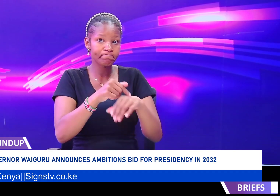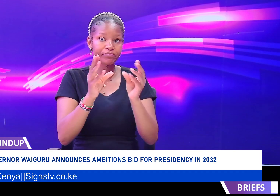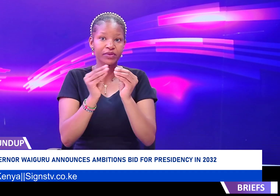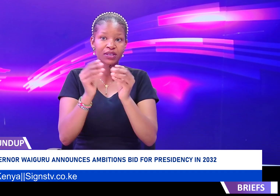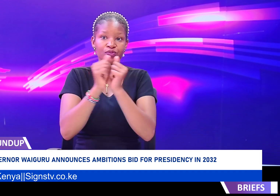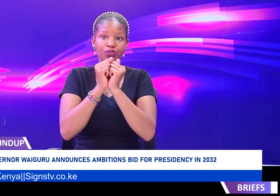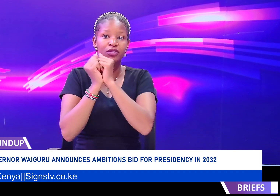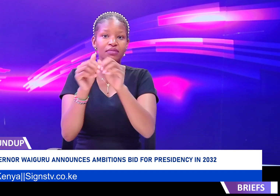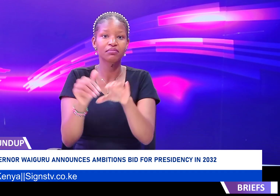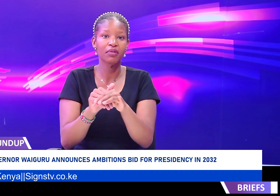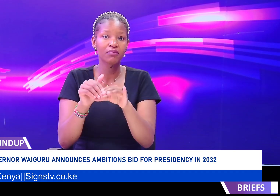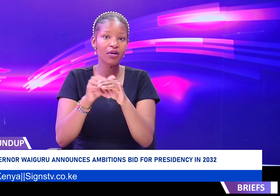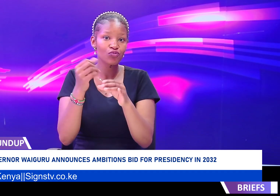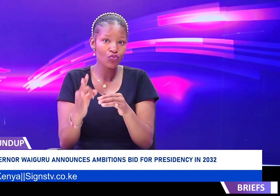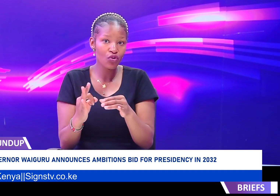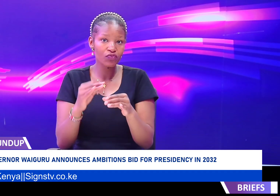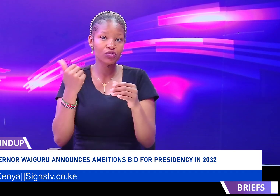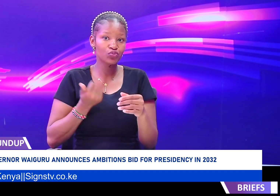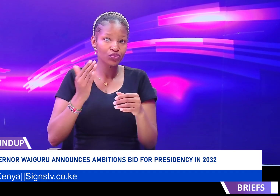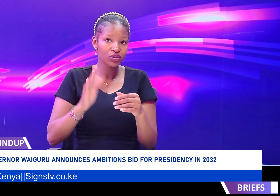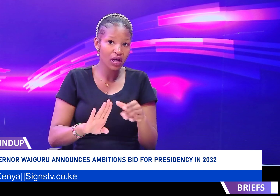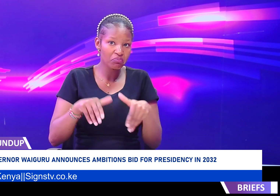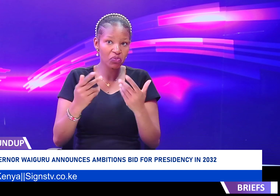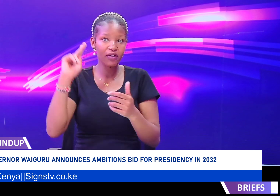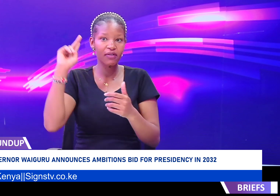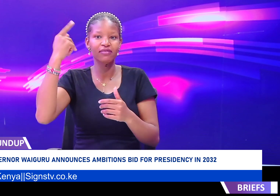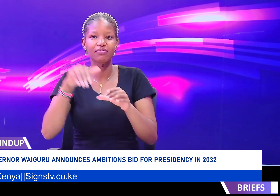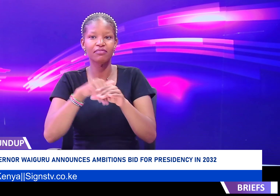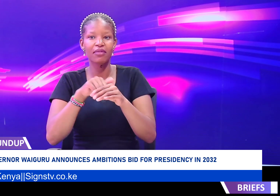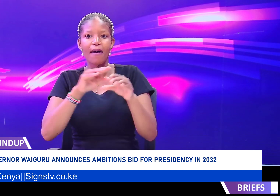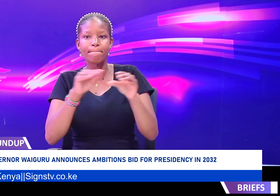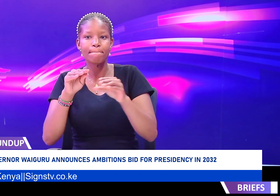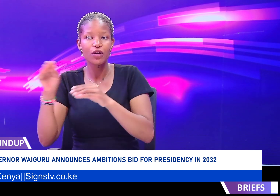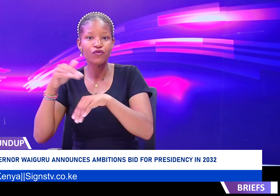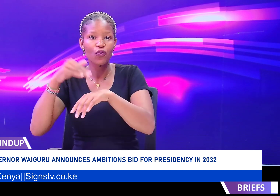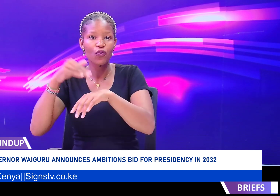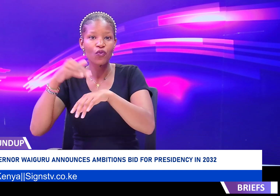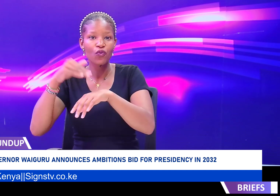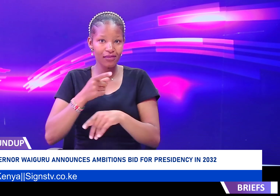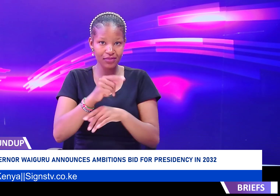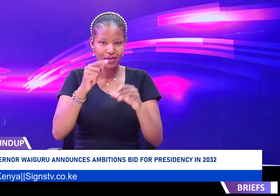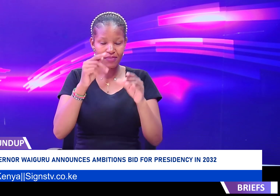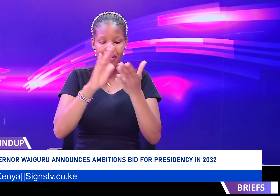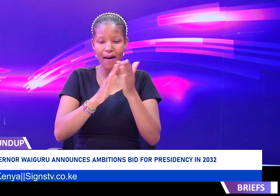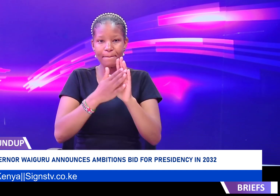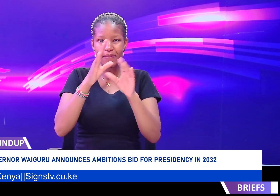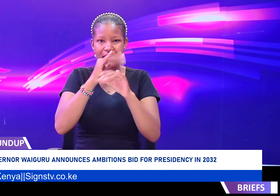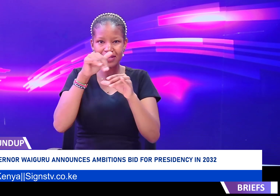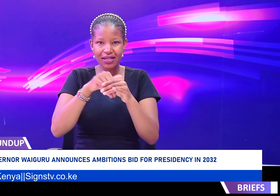Speaking during a meeting with members of the Daughters of Kenya movement at her residence in Kirinyaga County, Waiguru reaffirmed